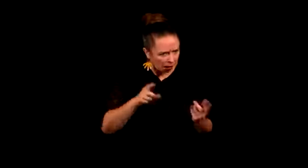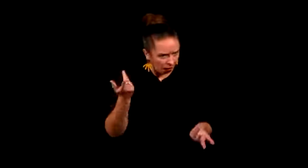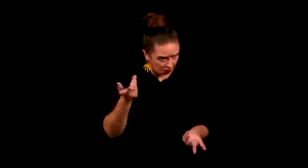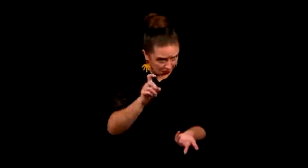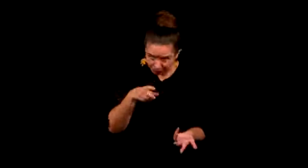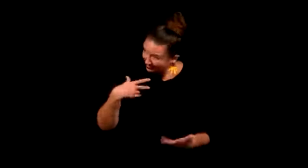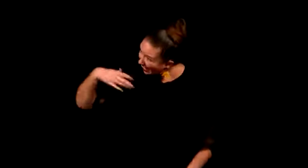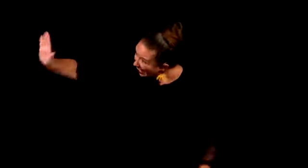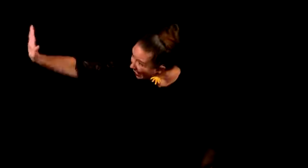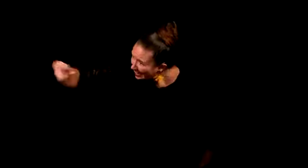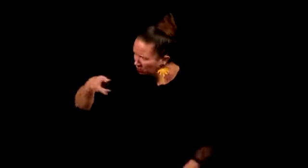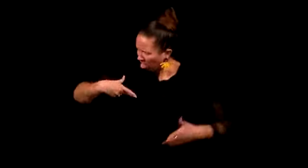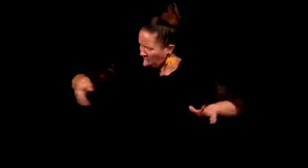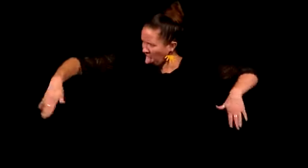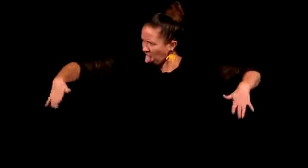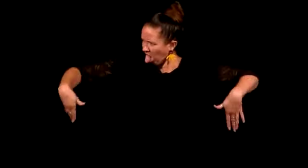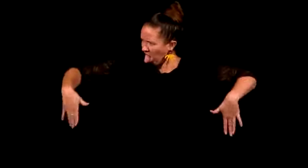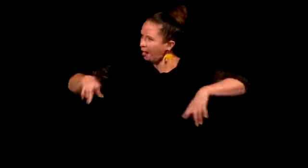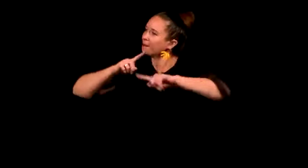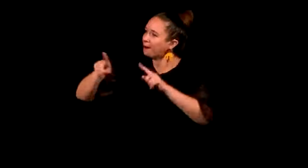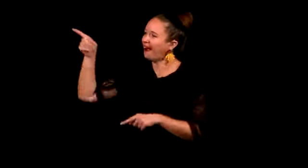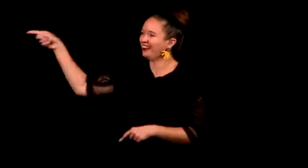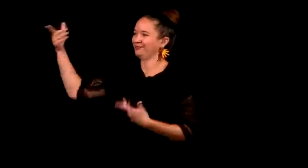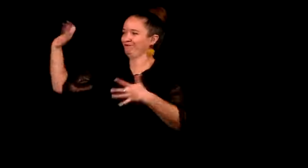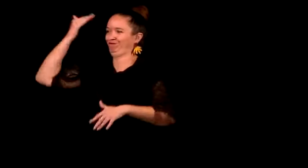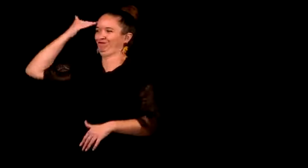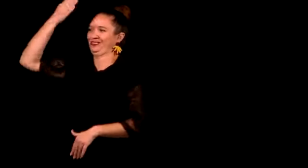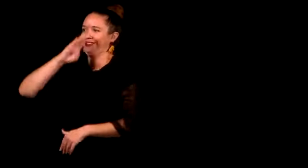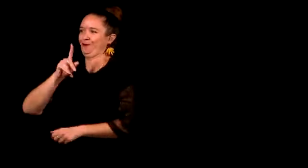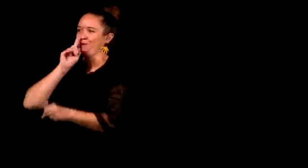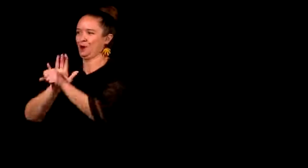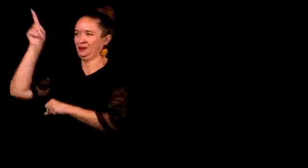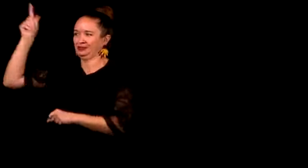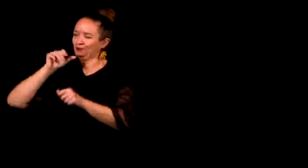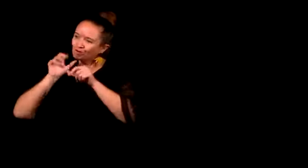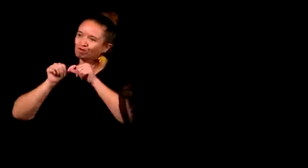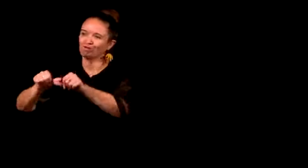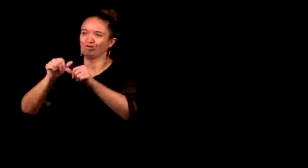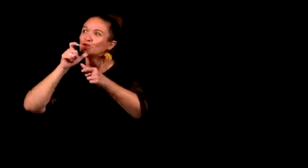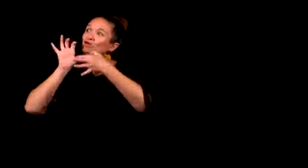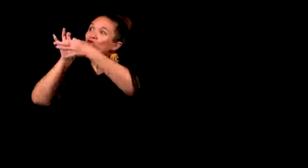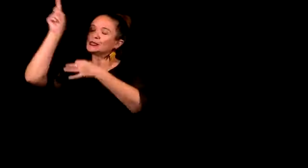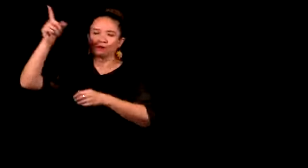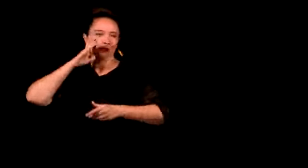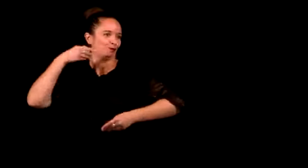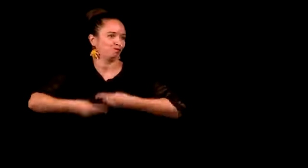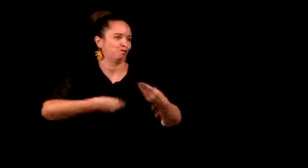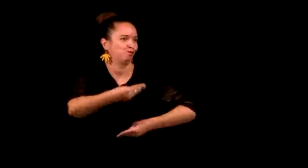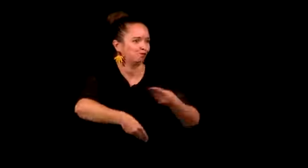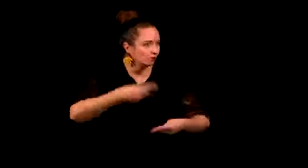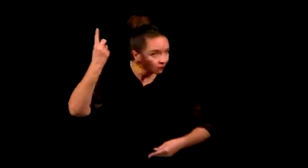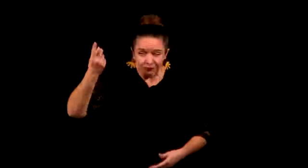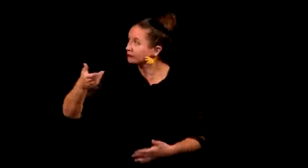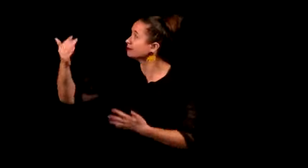You are the descendants. Do you guys know this? And so what he did is he trusted the descendants to see the results of